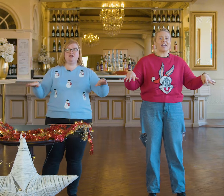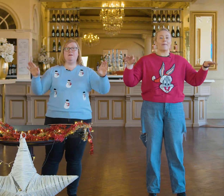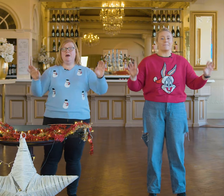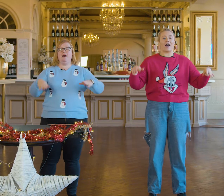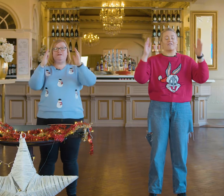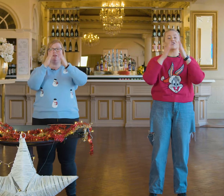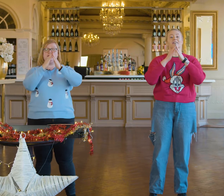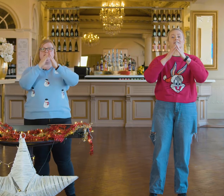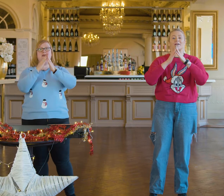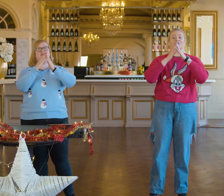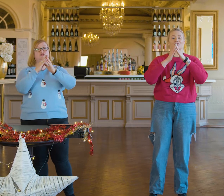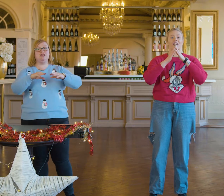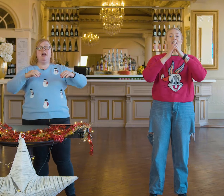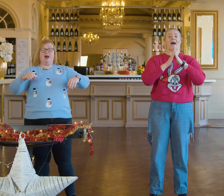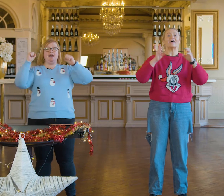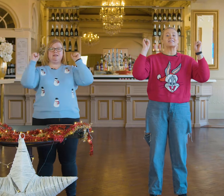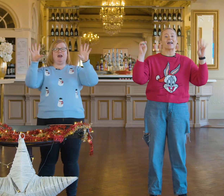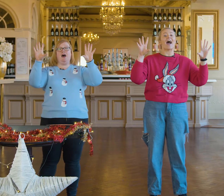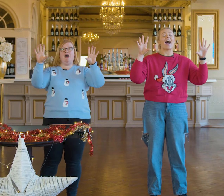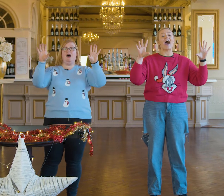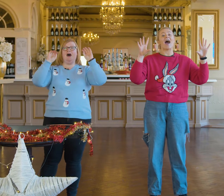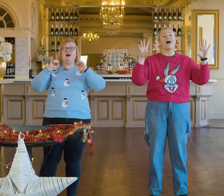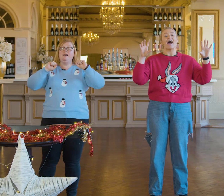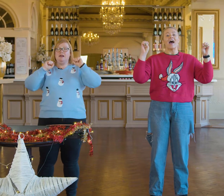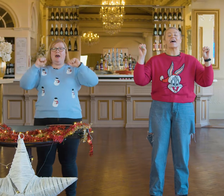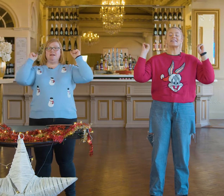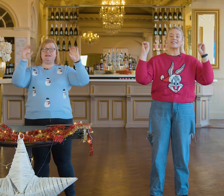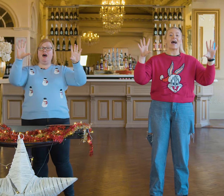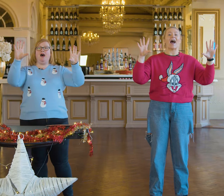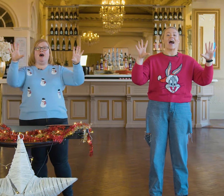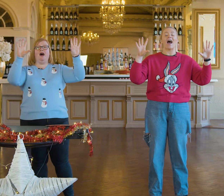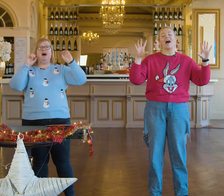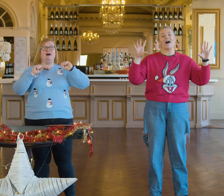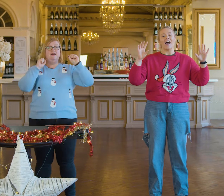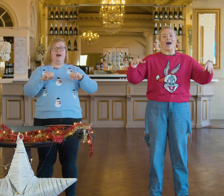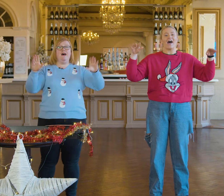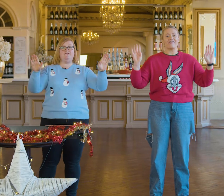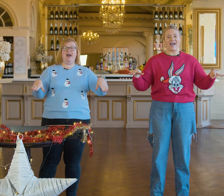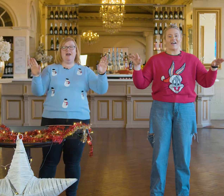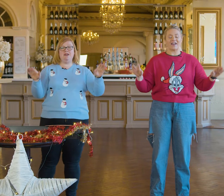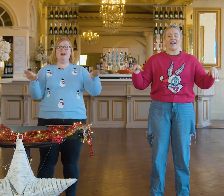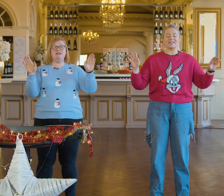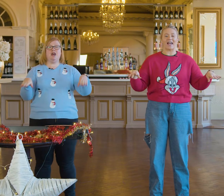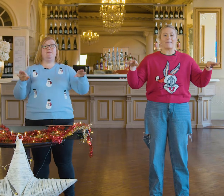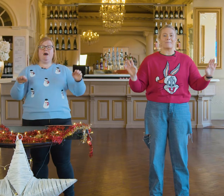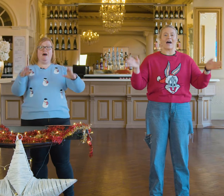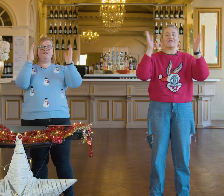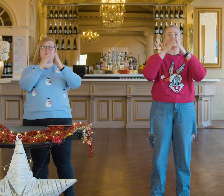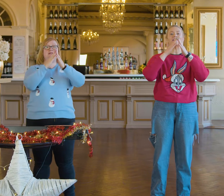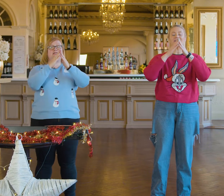top of the Christmas tree. A star, a star, a fairy on the top of the